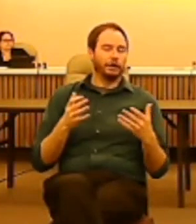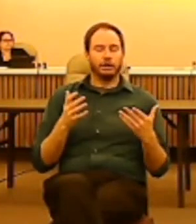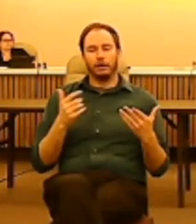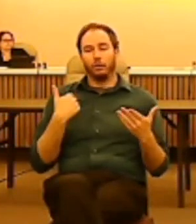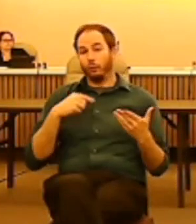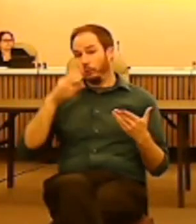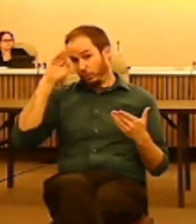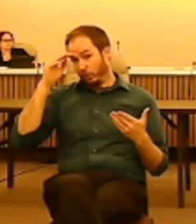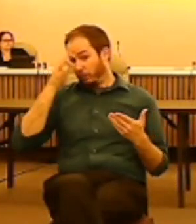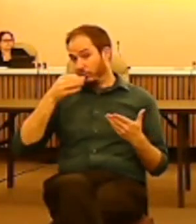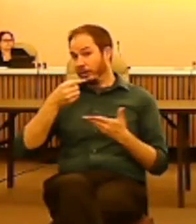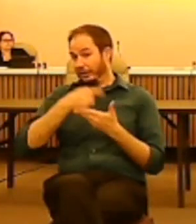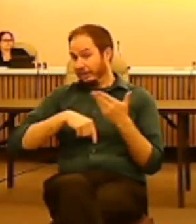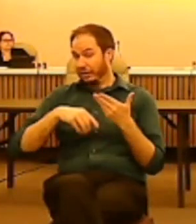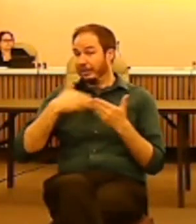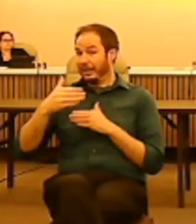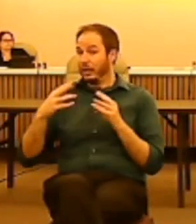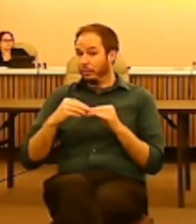we know is coming next meeting,